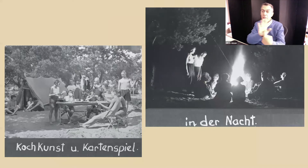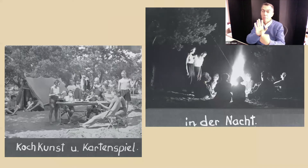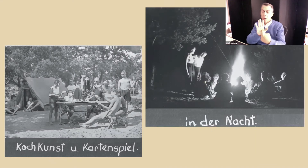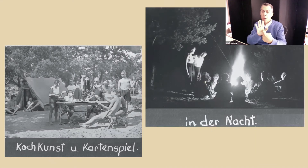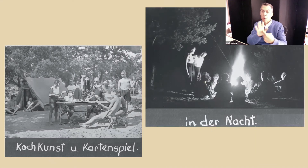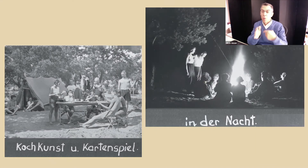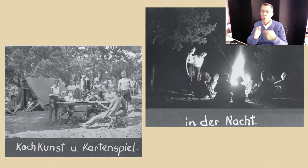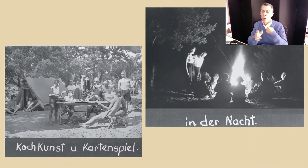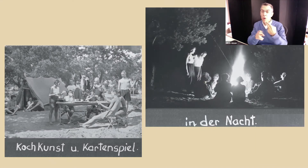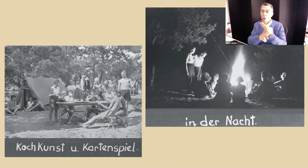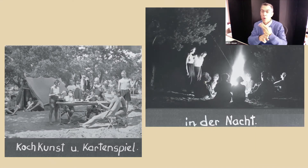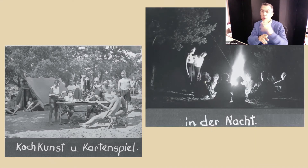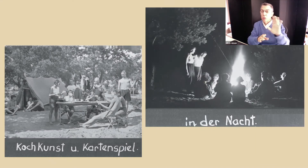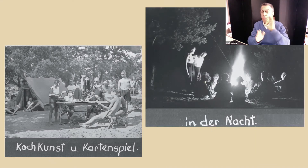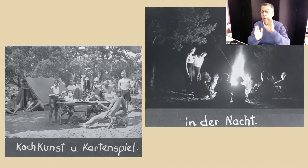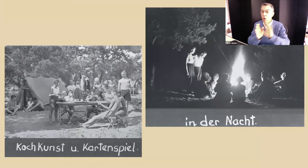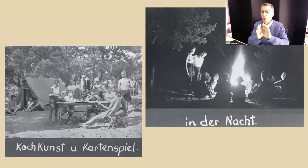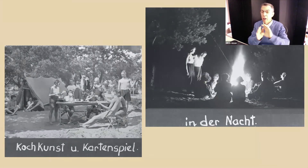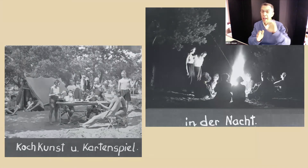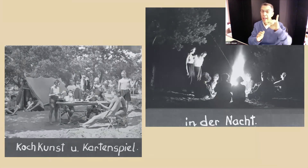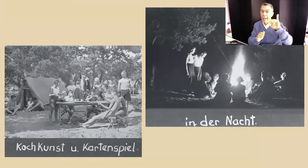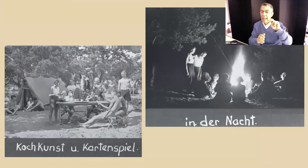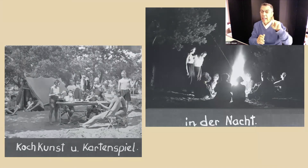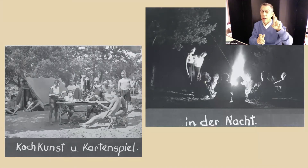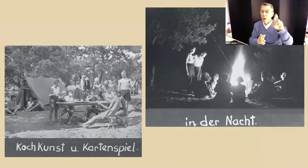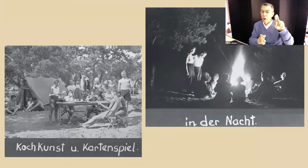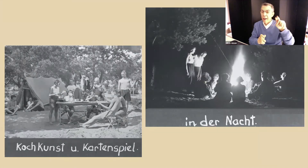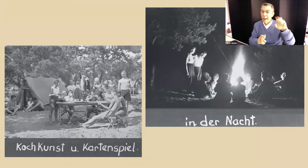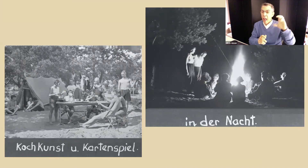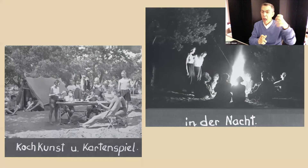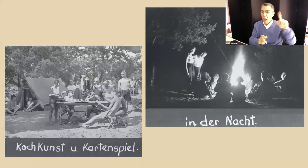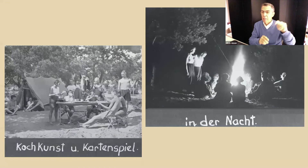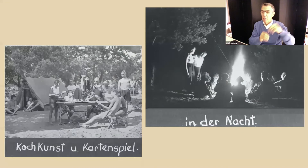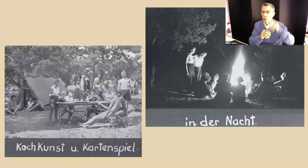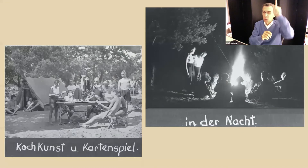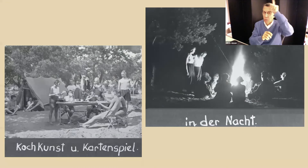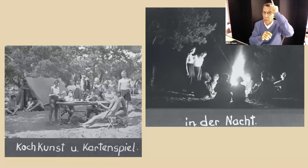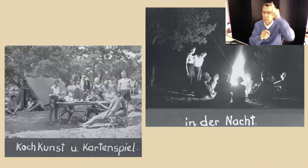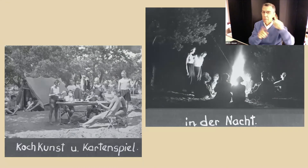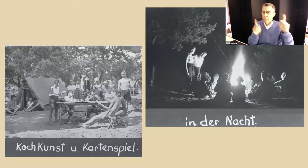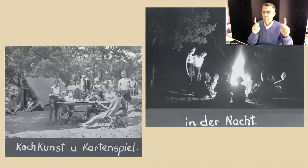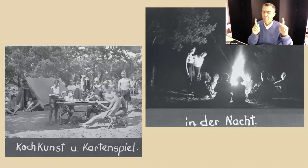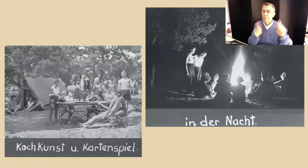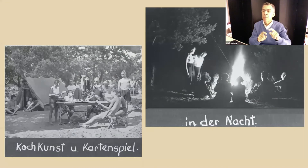using his photographs. And that exhibition was shown in a number of cities in